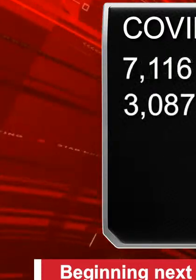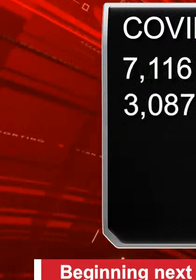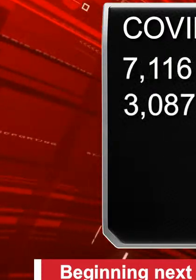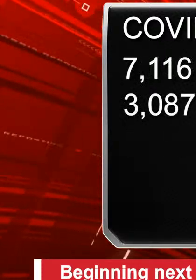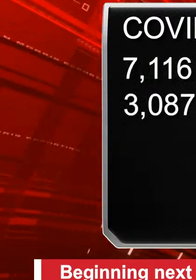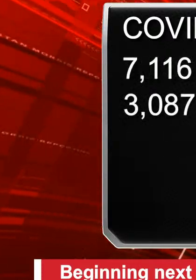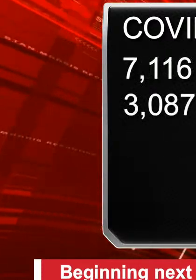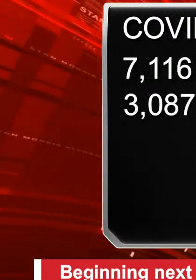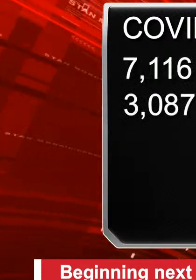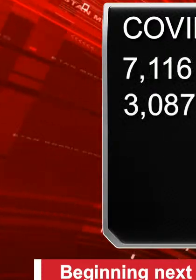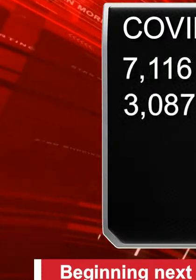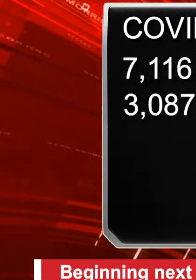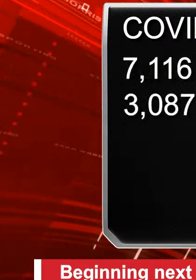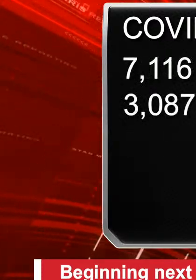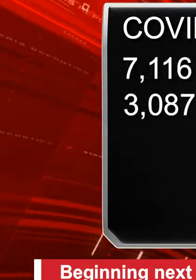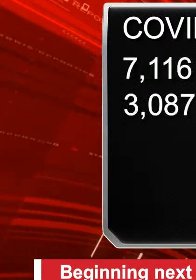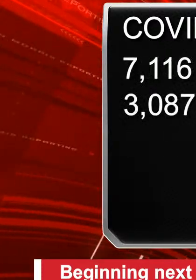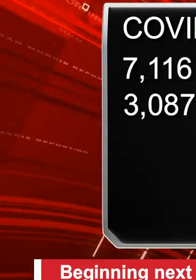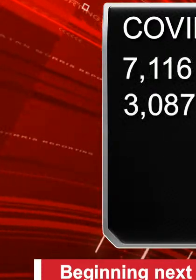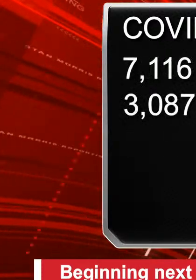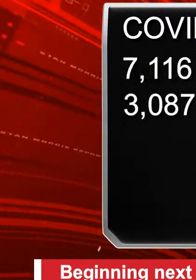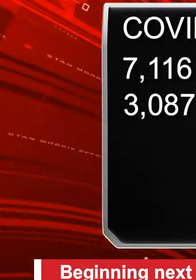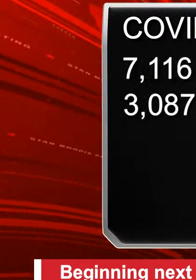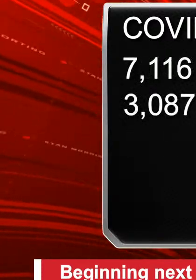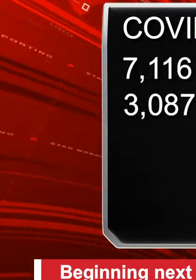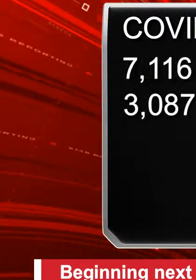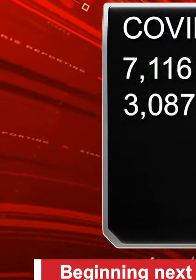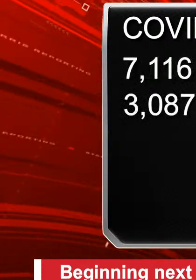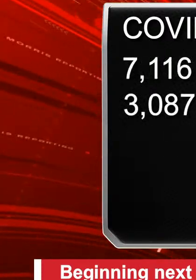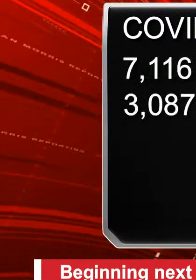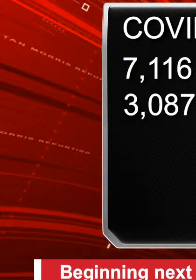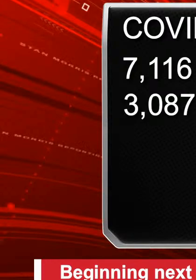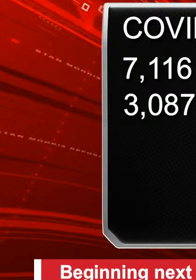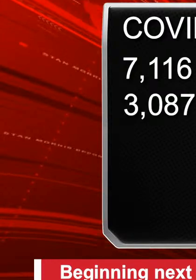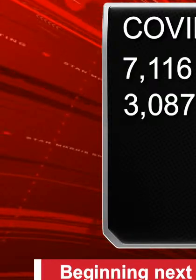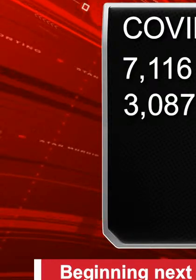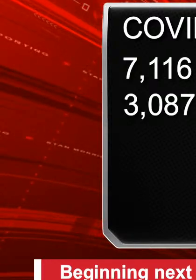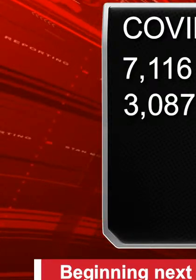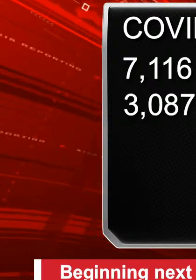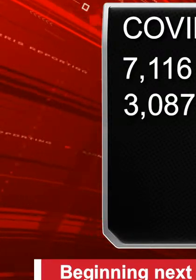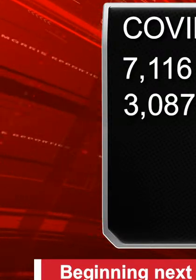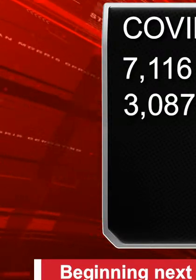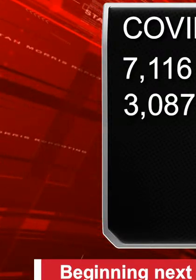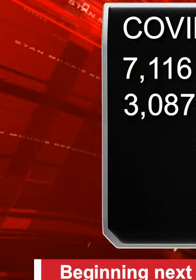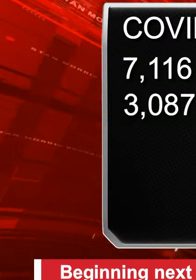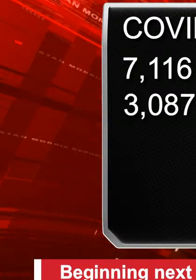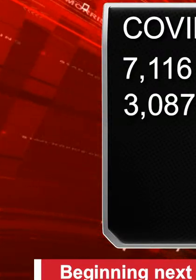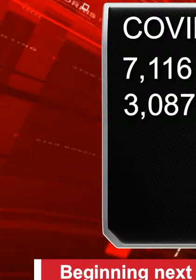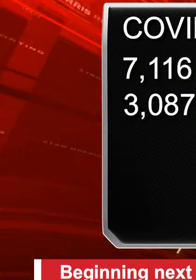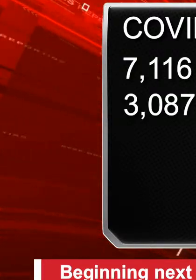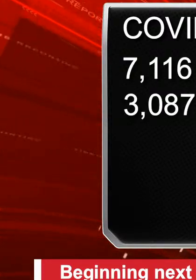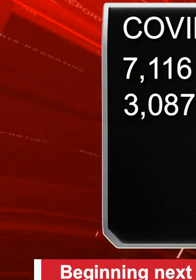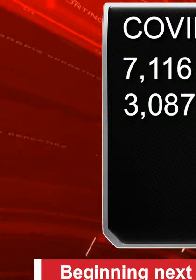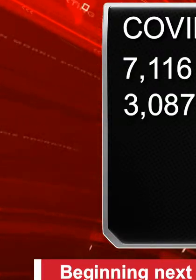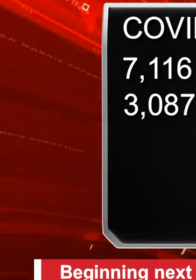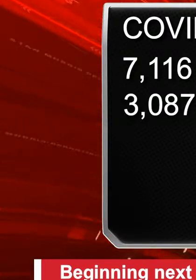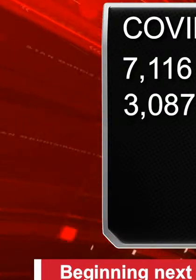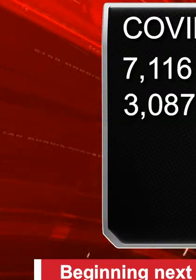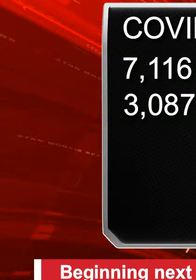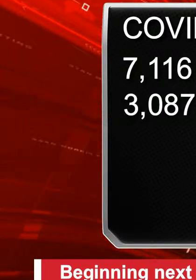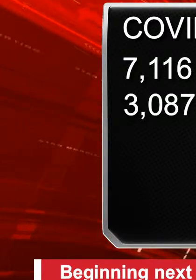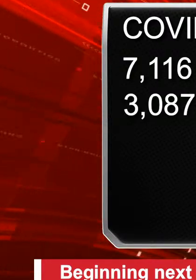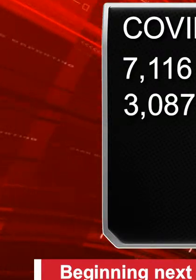about 280 plus new cases in the last 24 hours, but we had about 240 recoveries.